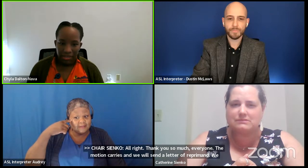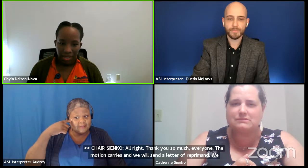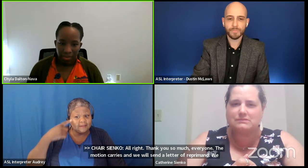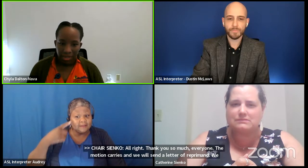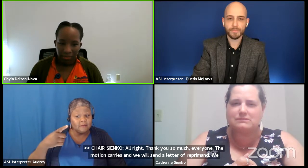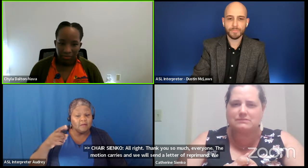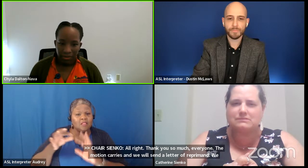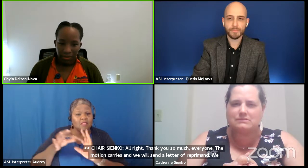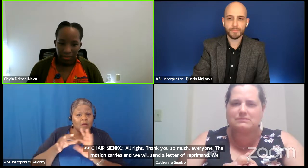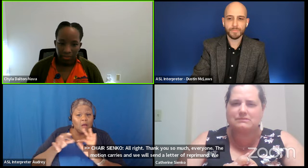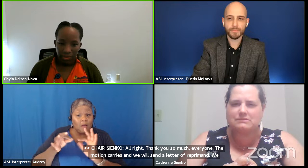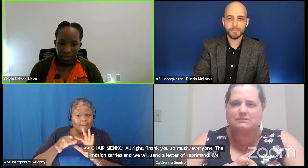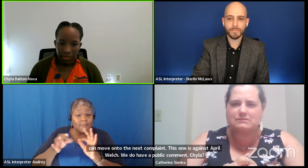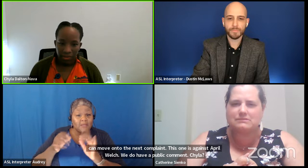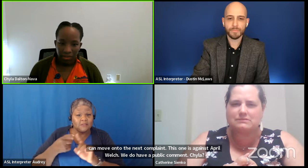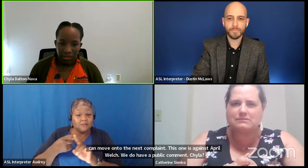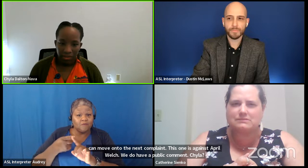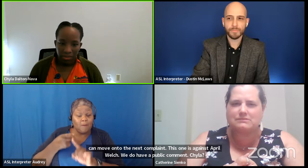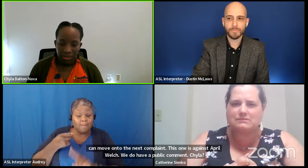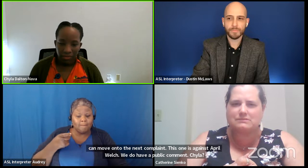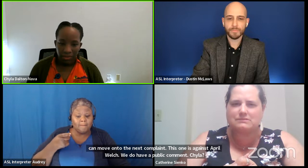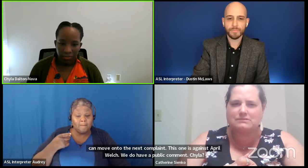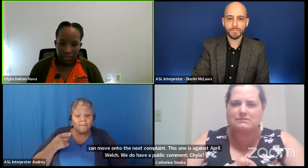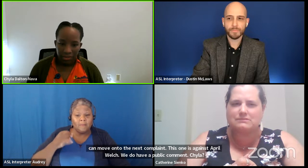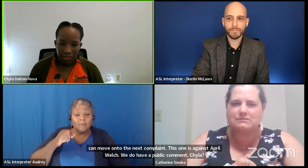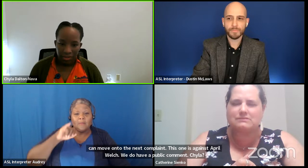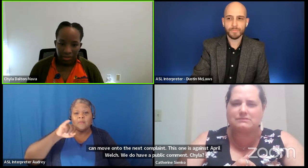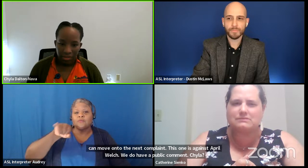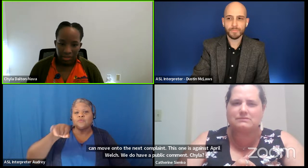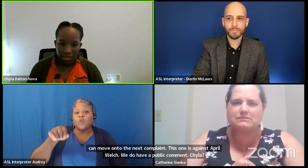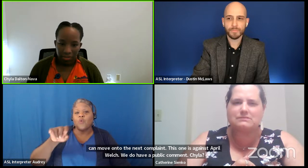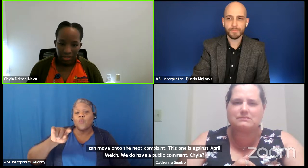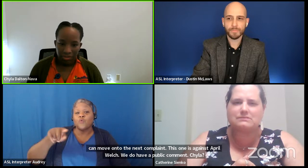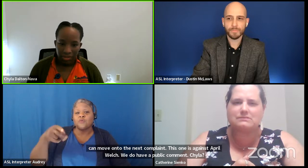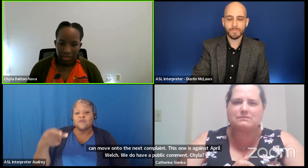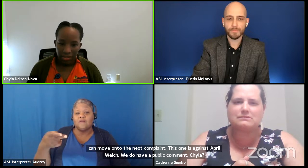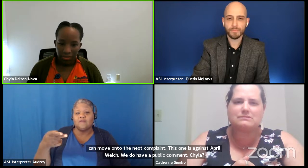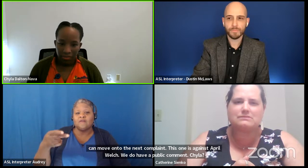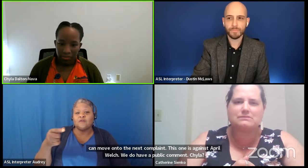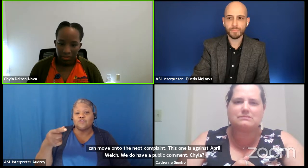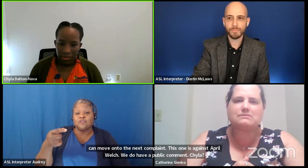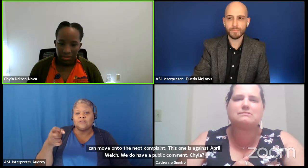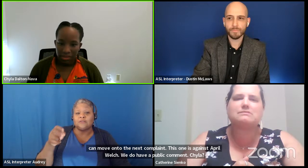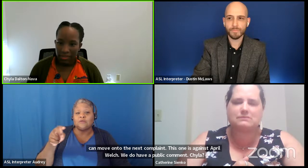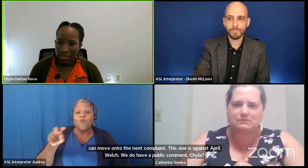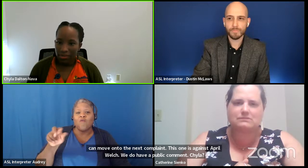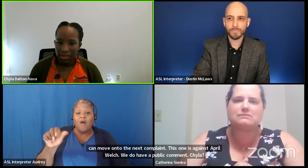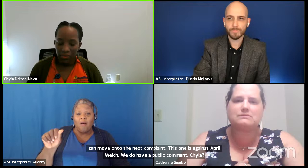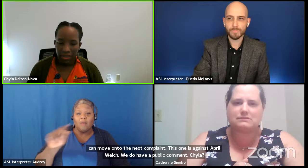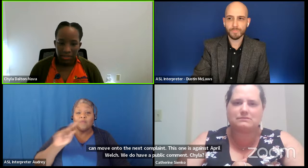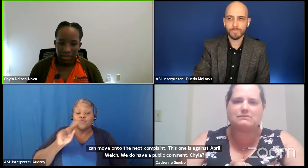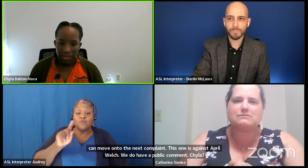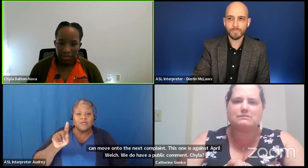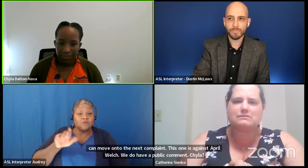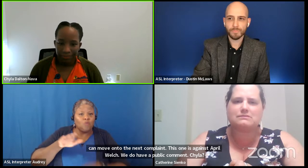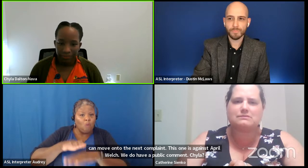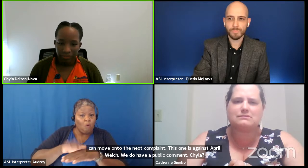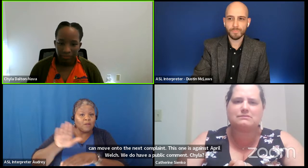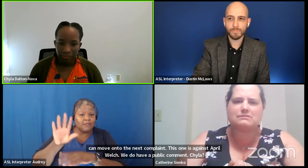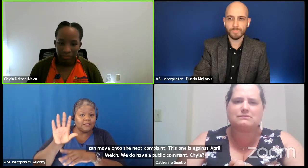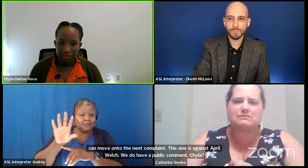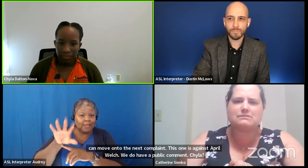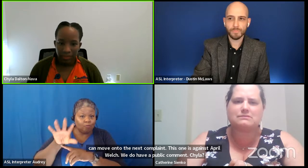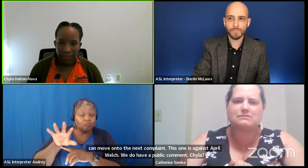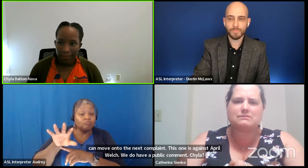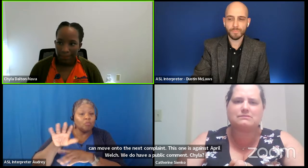that comment is coming from Joseph Genova. And I'm just going to make sure that he starts his video and then we'll get started.